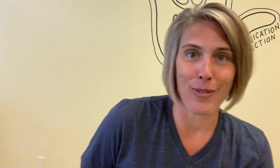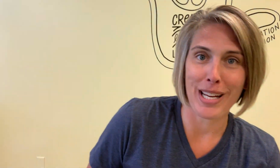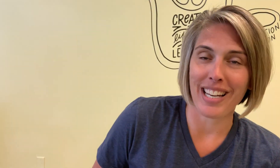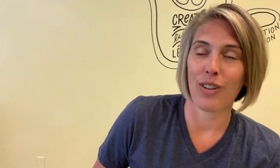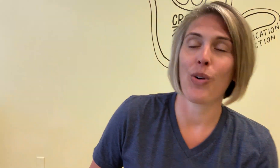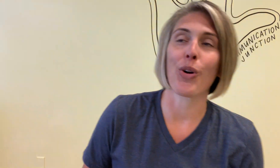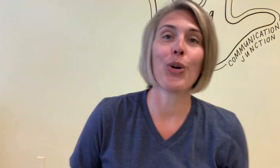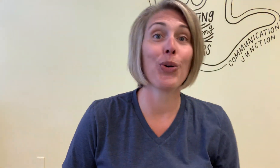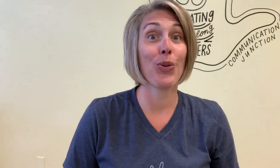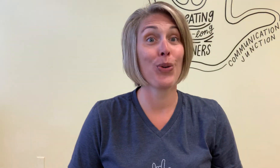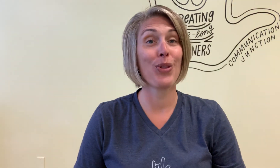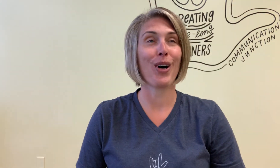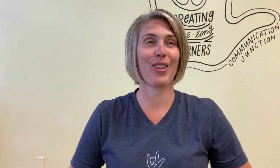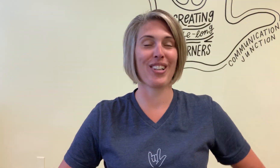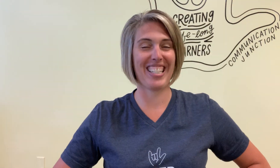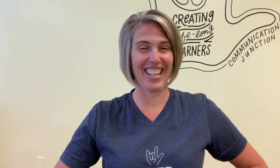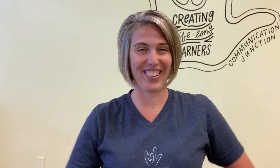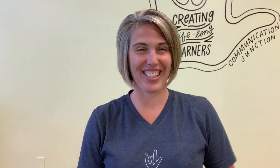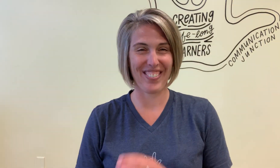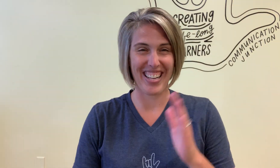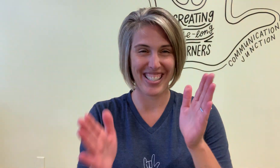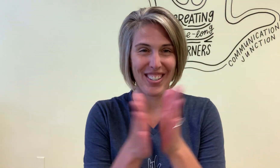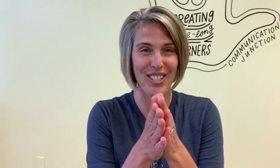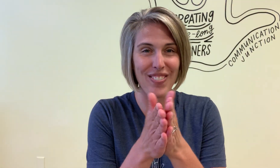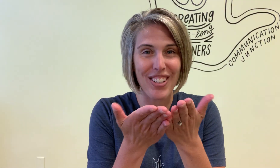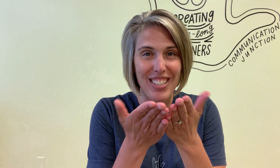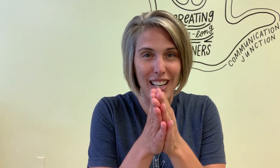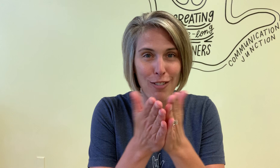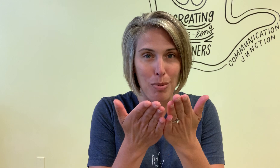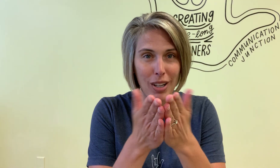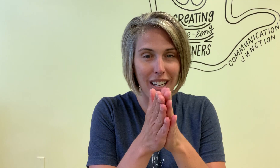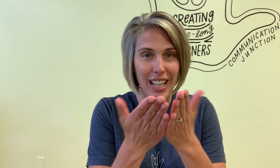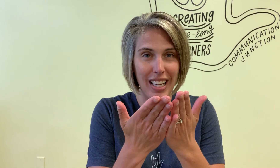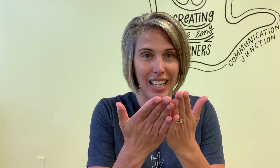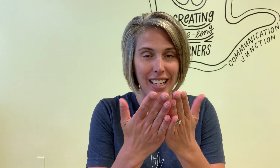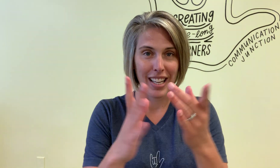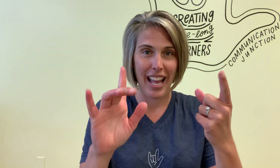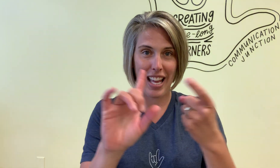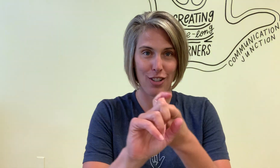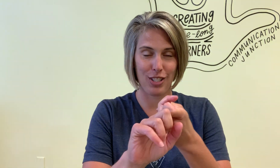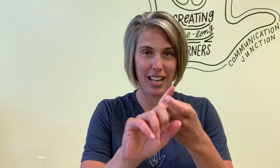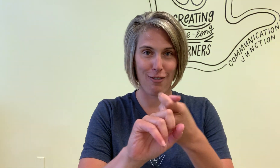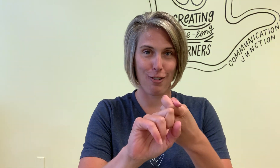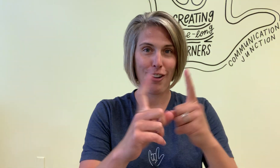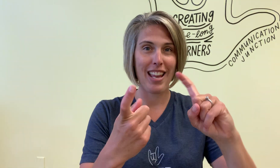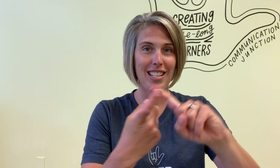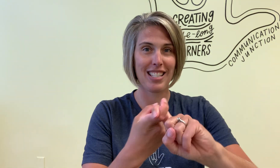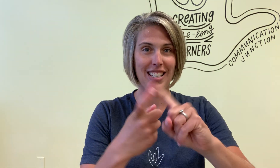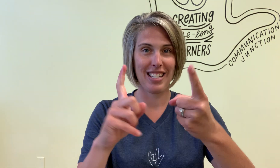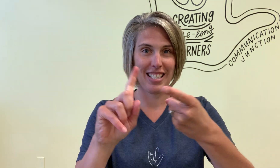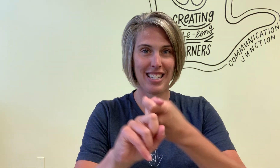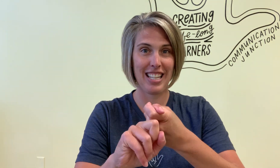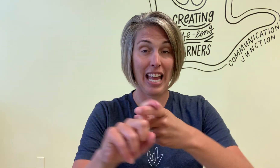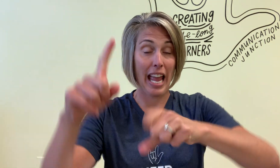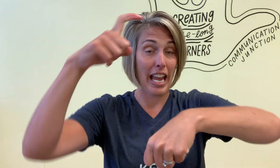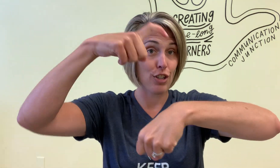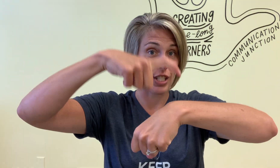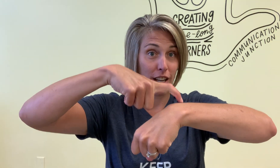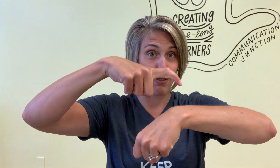read or who the author is that we're gonna read. So show me your sign for book and your sign for friend and your sign for